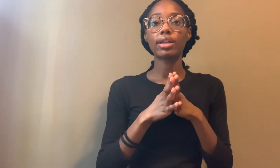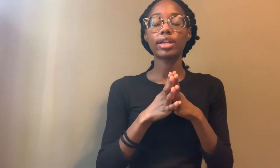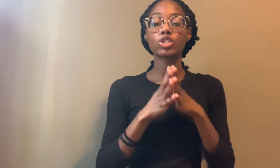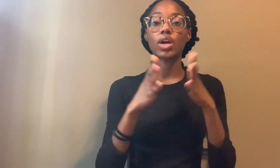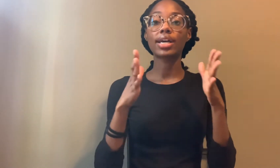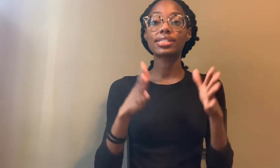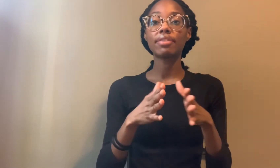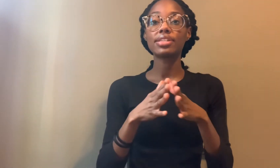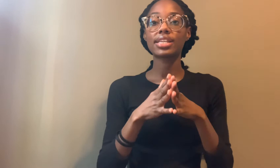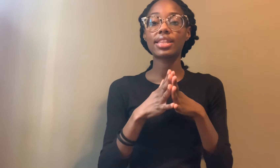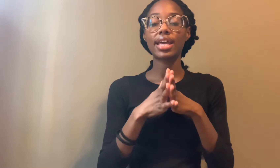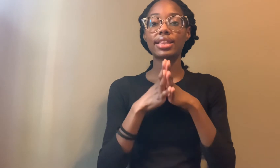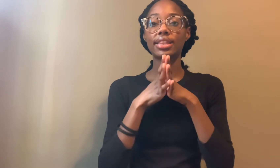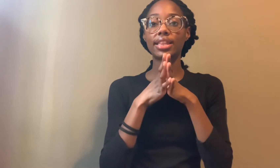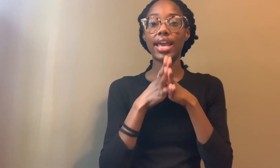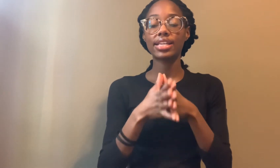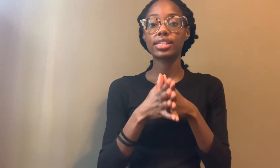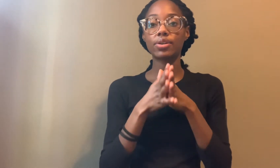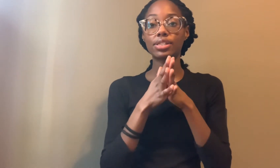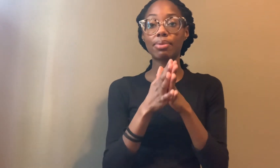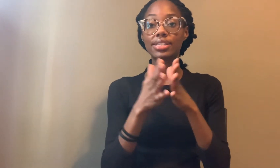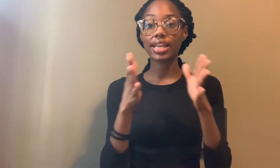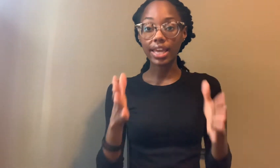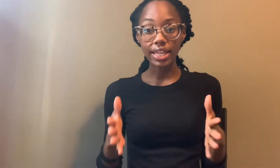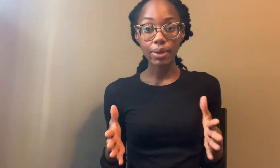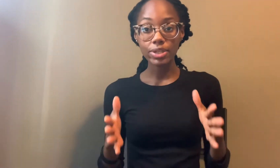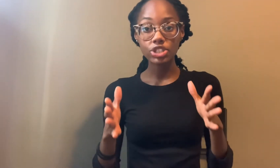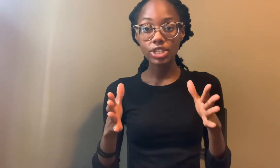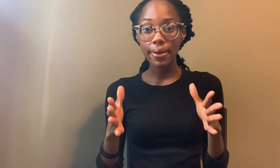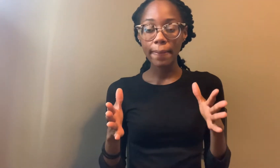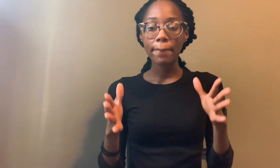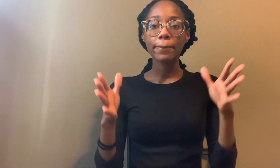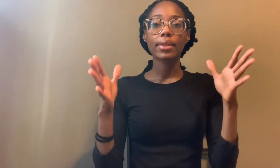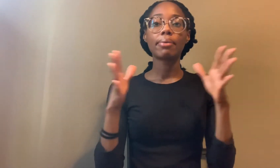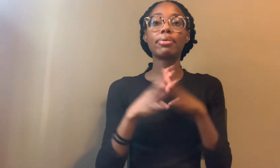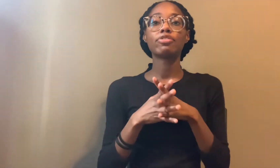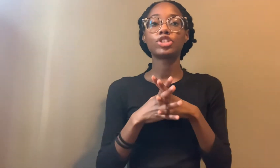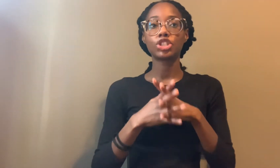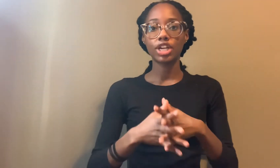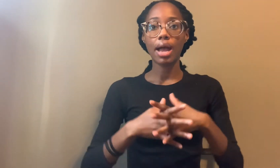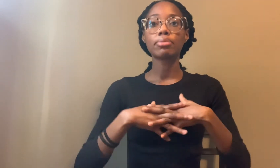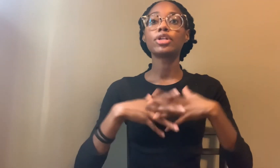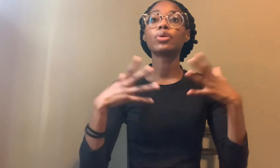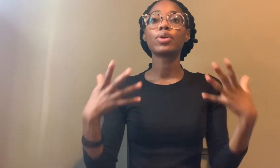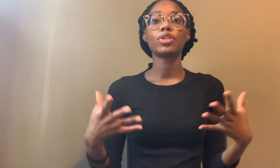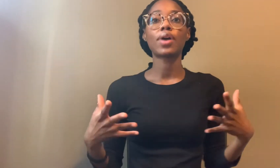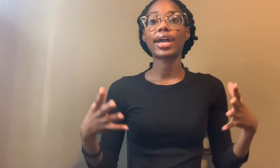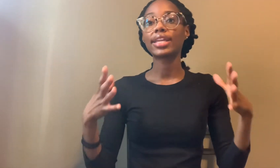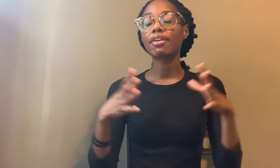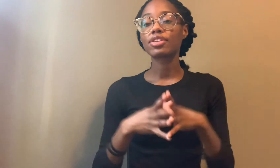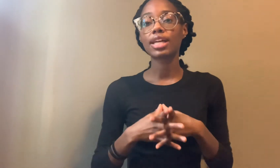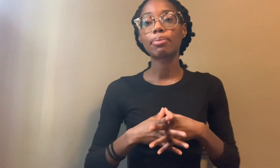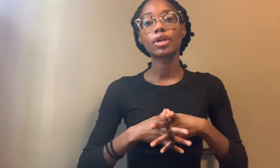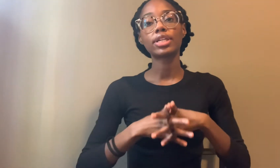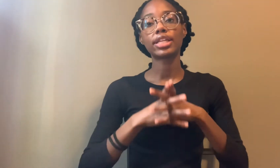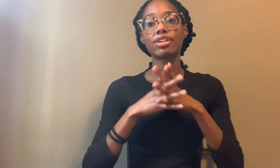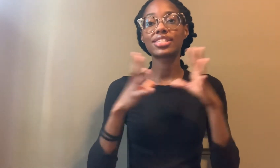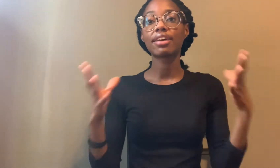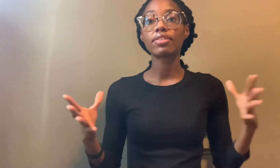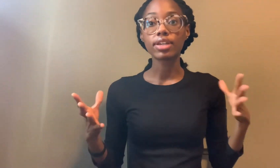language. So I can safely say that ASL is my second language, but for sure I'm learning with you. I can never stop learning. There is never enough